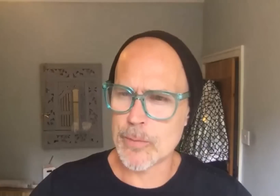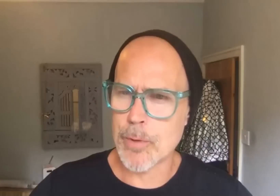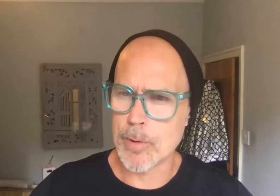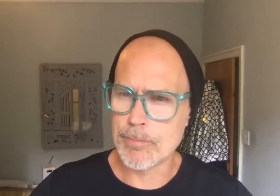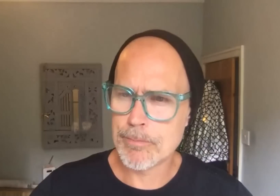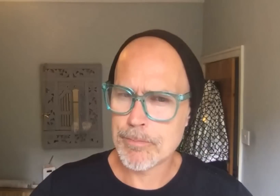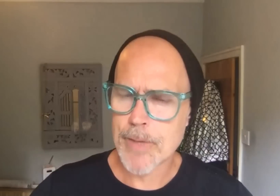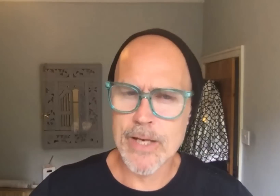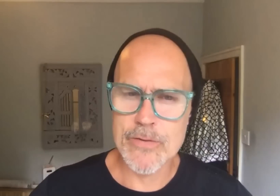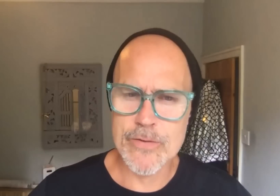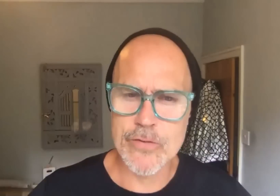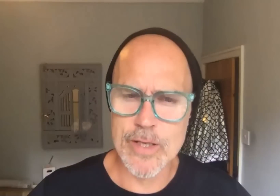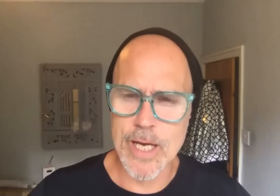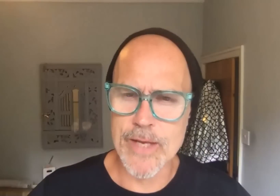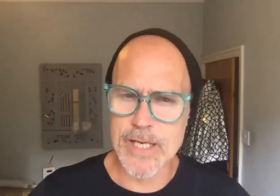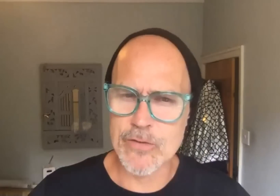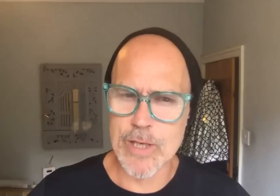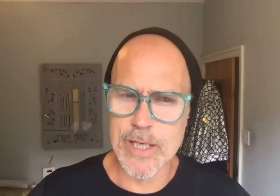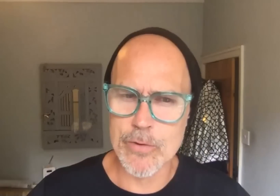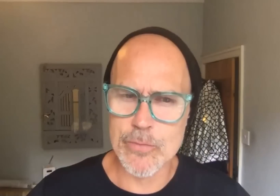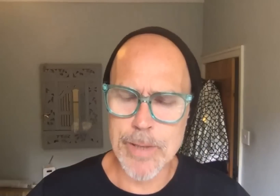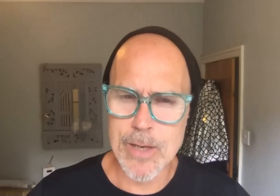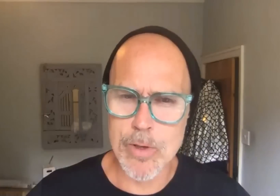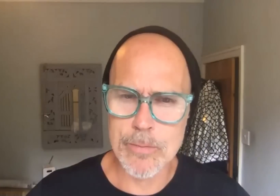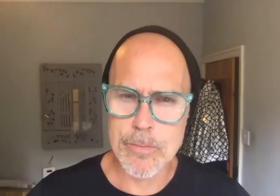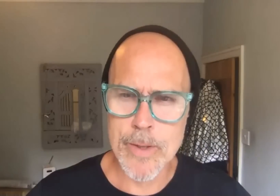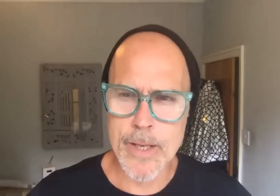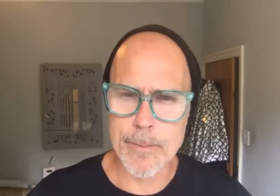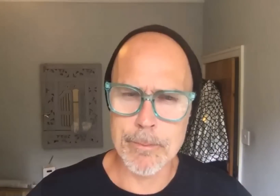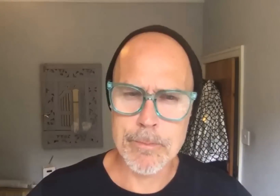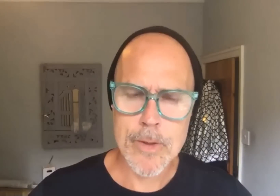themselves as a problem, and and they need to relinquish power.